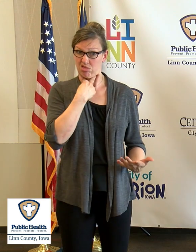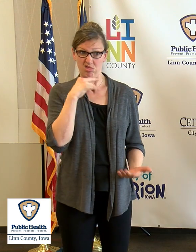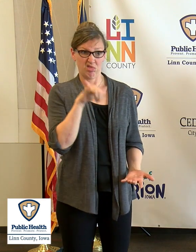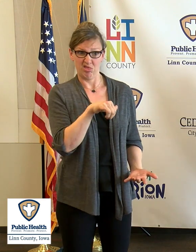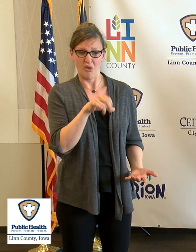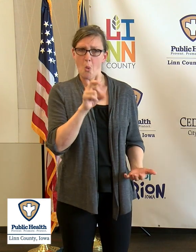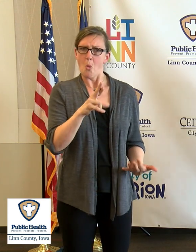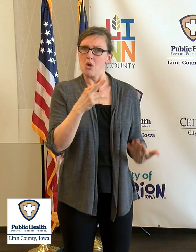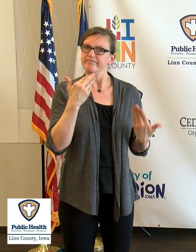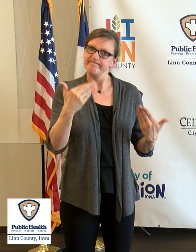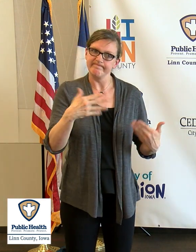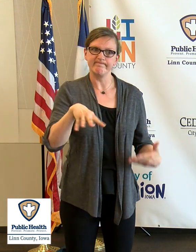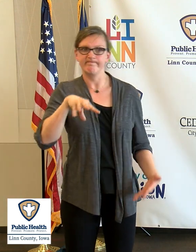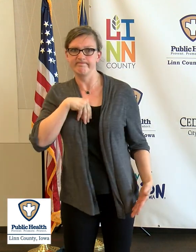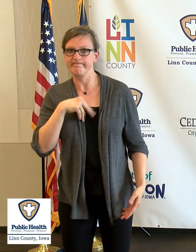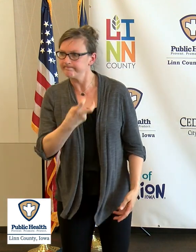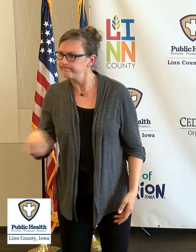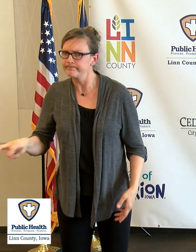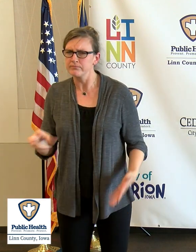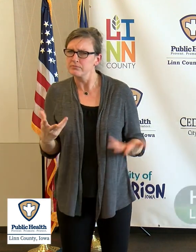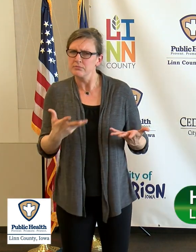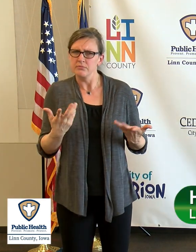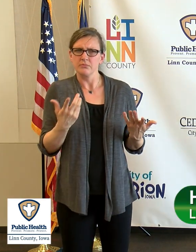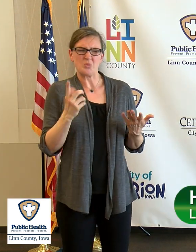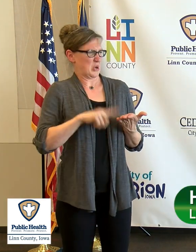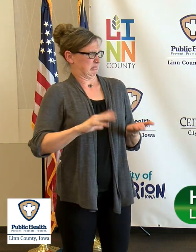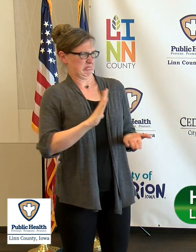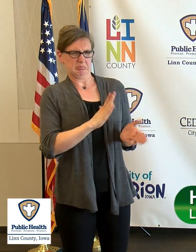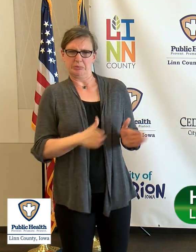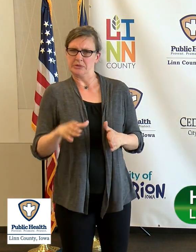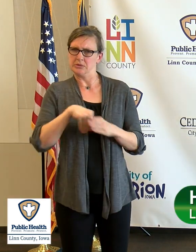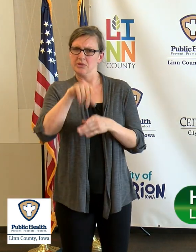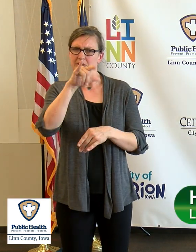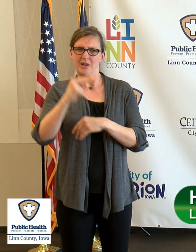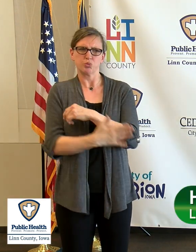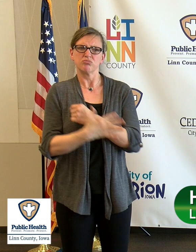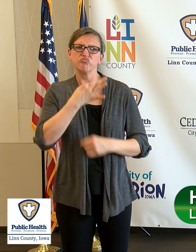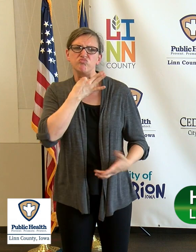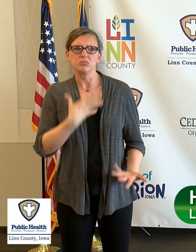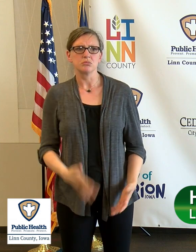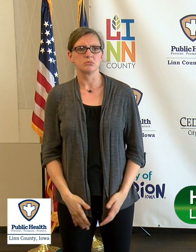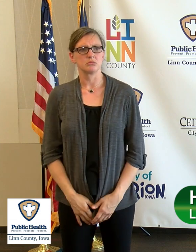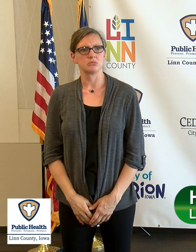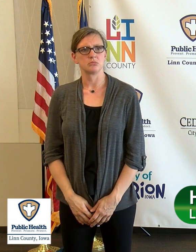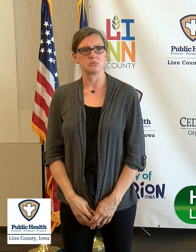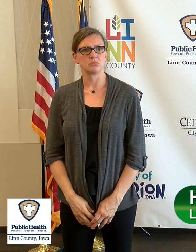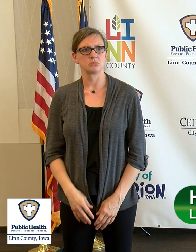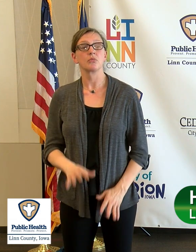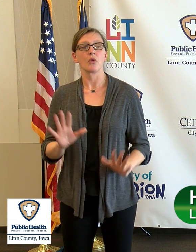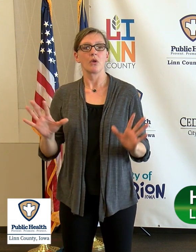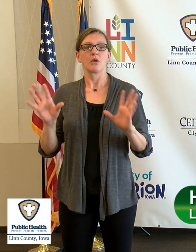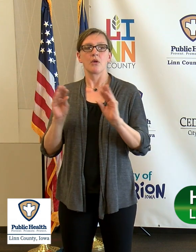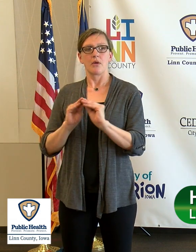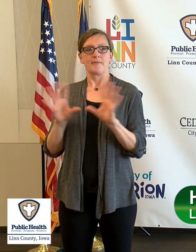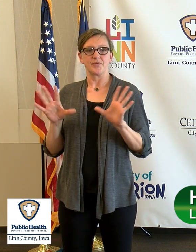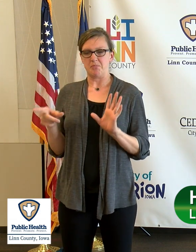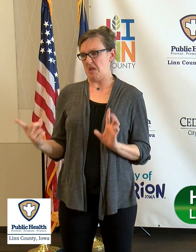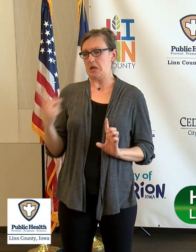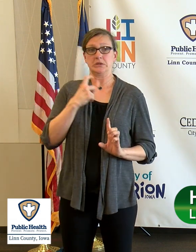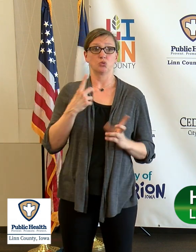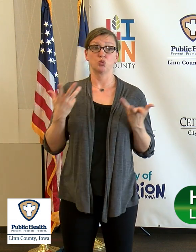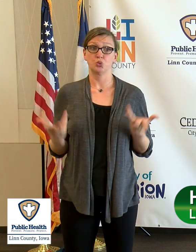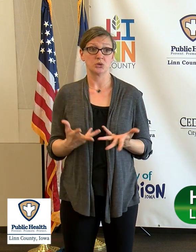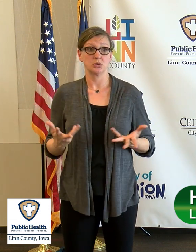that. So thank you, Travis. So Travis is asking about if long-term care facilities are still accepting patients. And